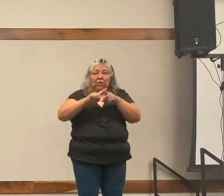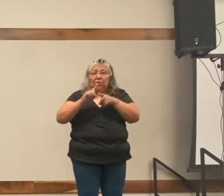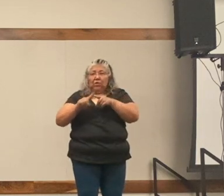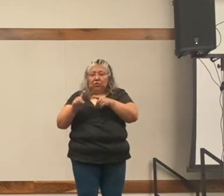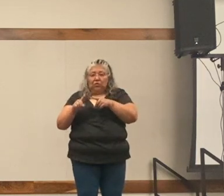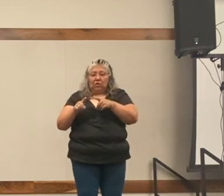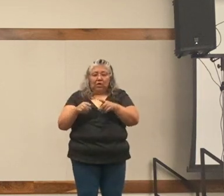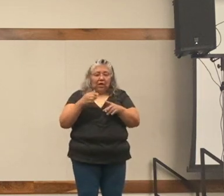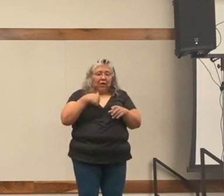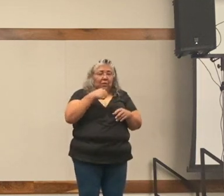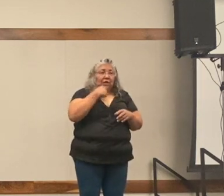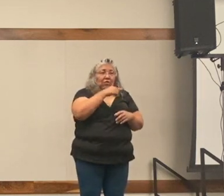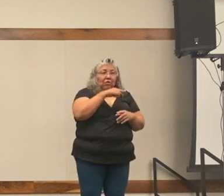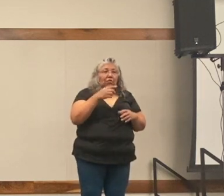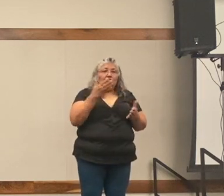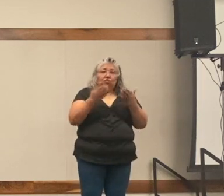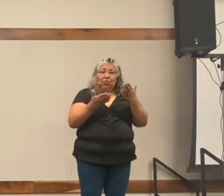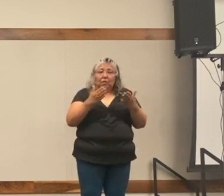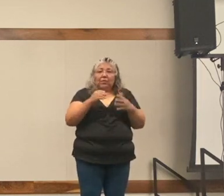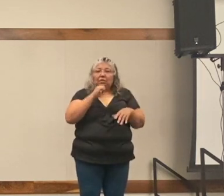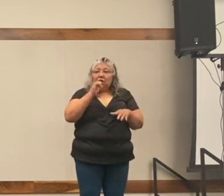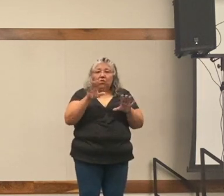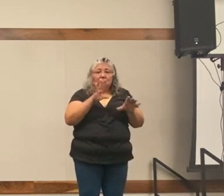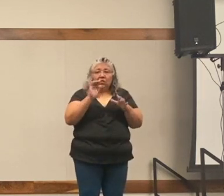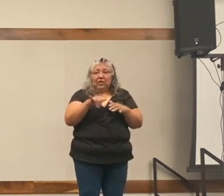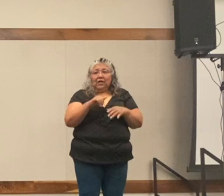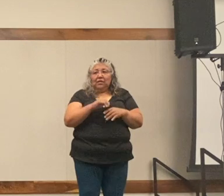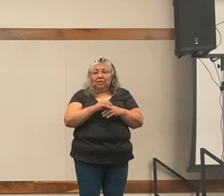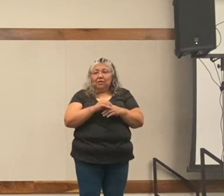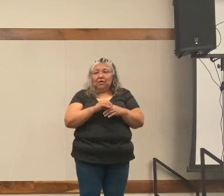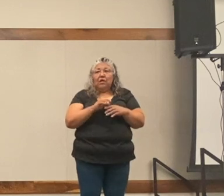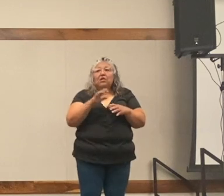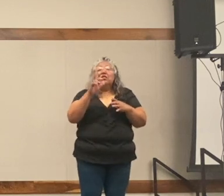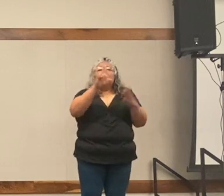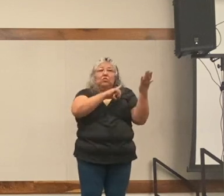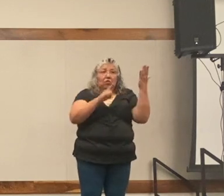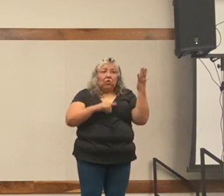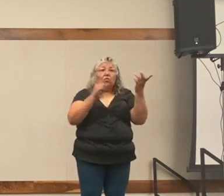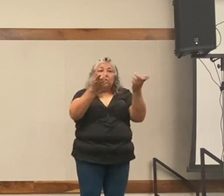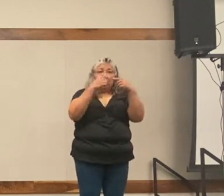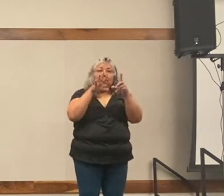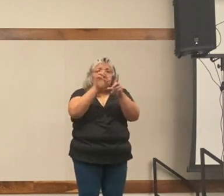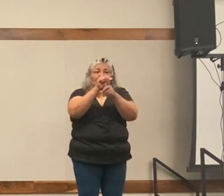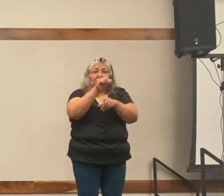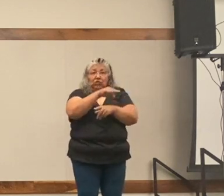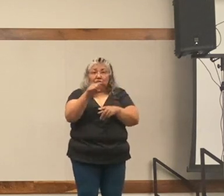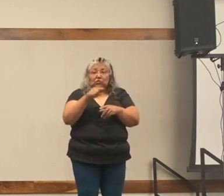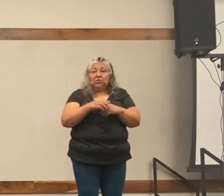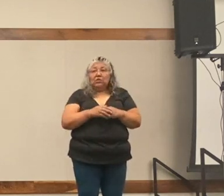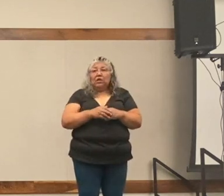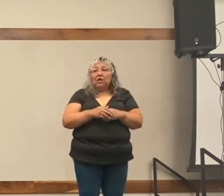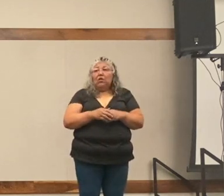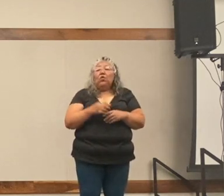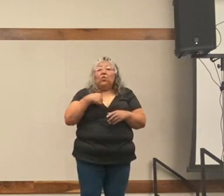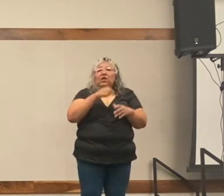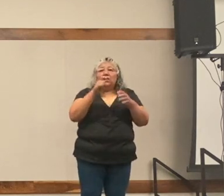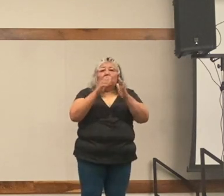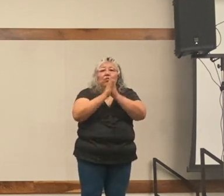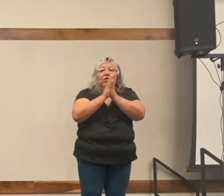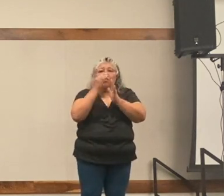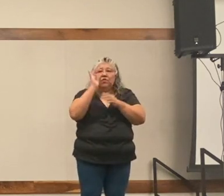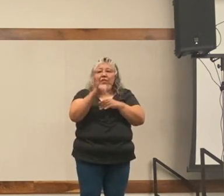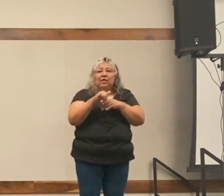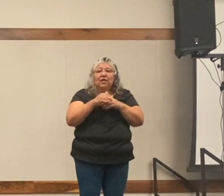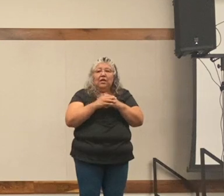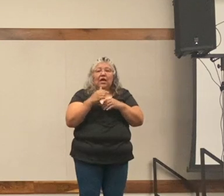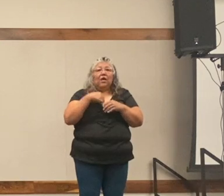going to say that right now. You should probably not do that. Yeah. Because the Lord is going to come and get you. Okay? So we need to be praying for that. Listen,